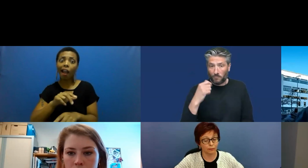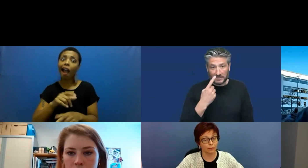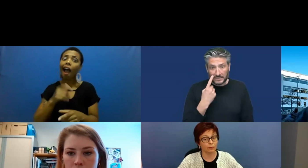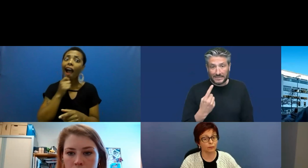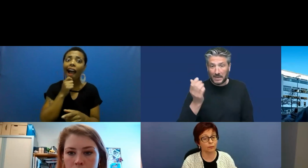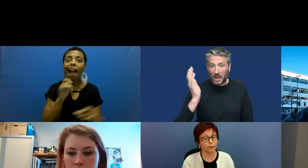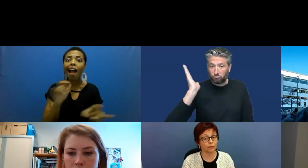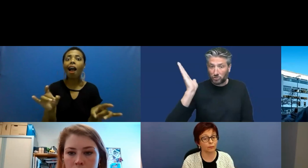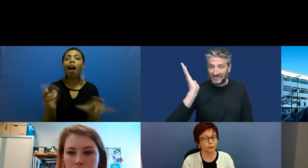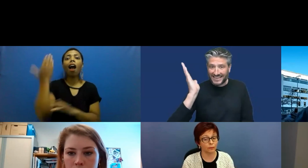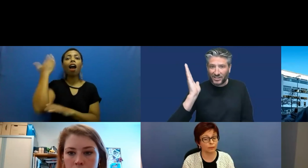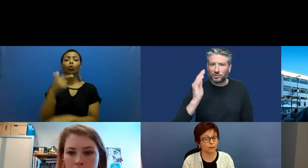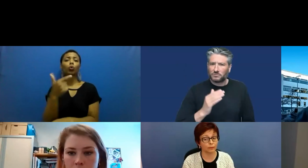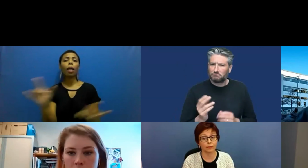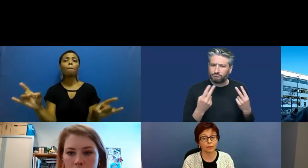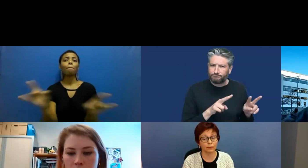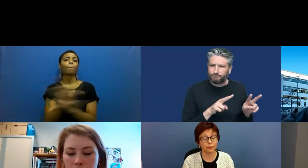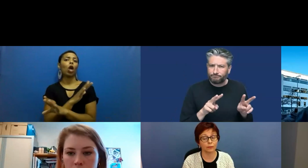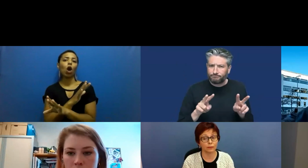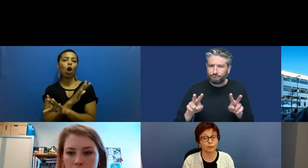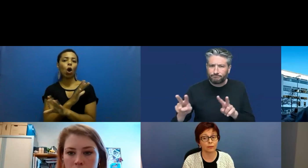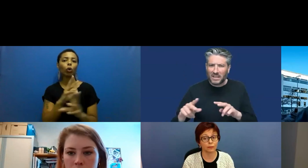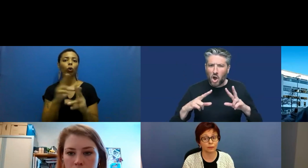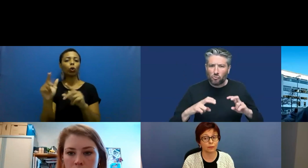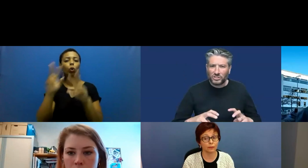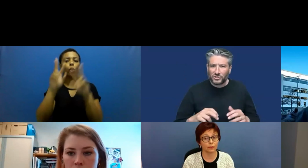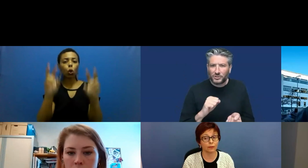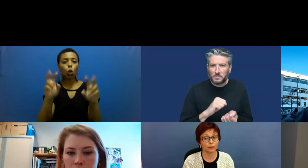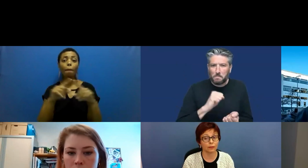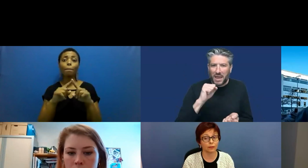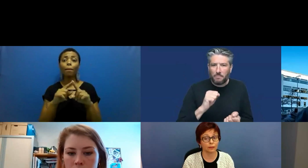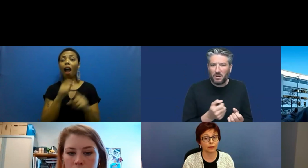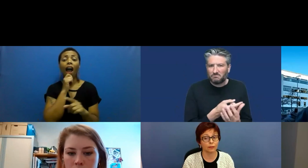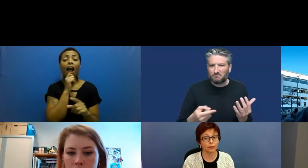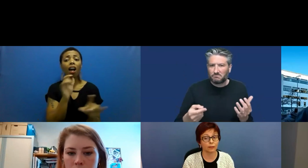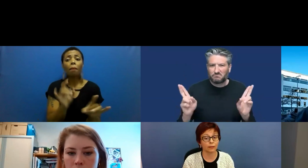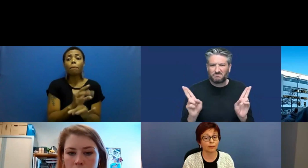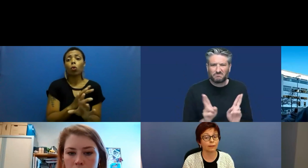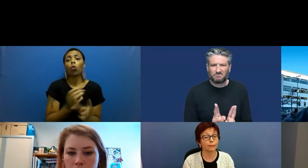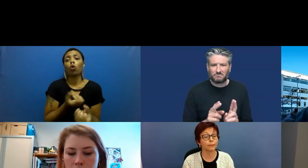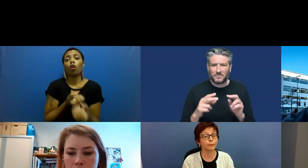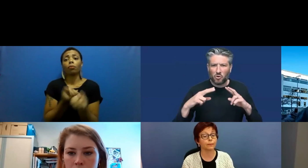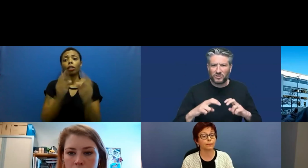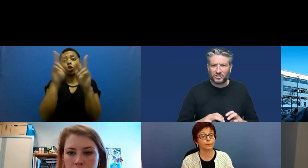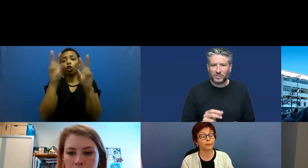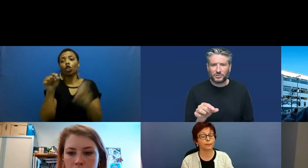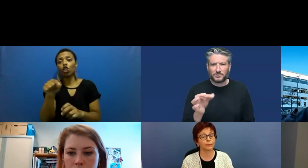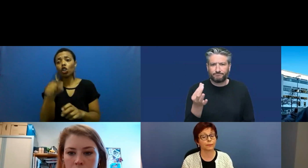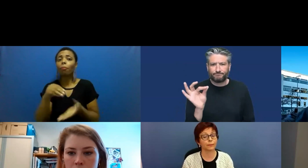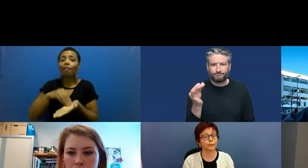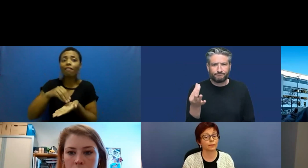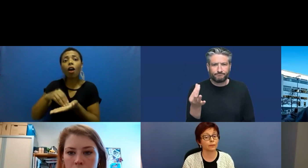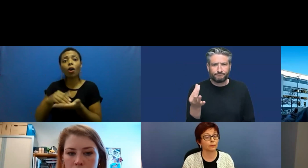the field, and we saw that when we entered this project, there's not much done really. particularly aimed at persons